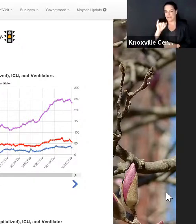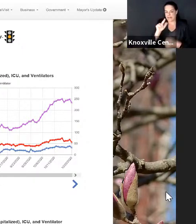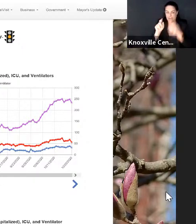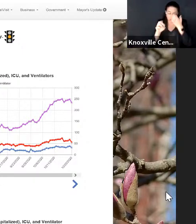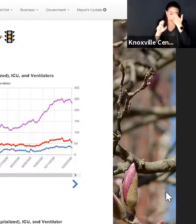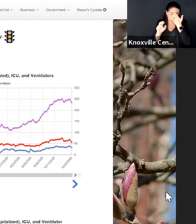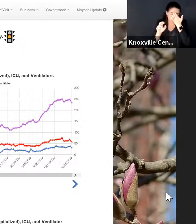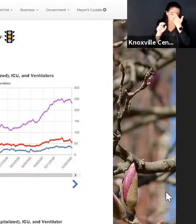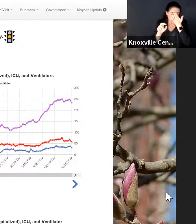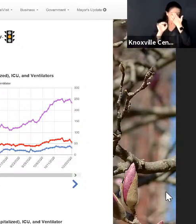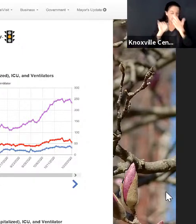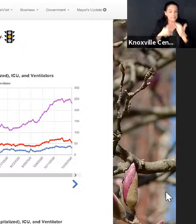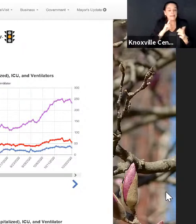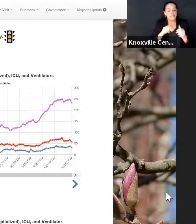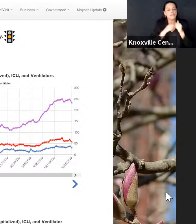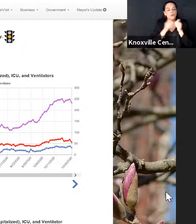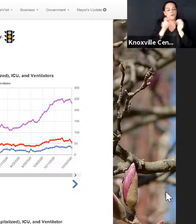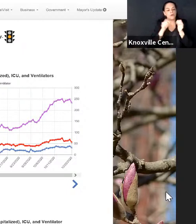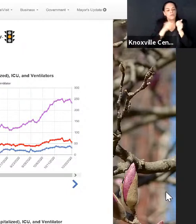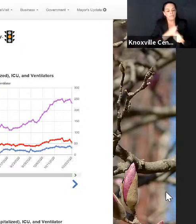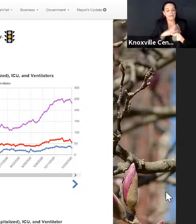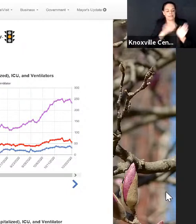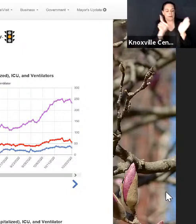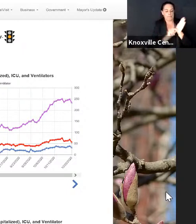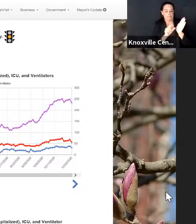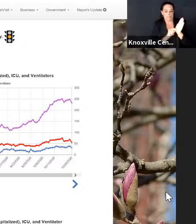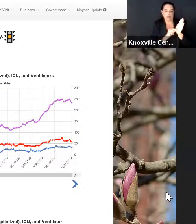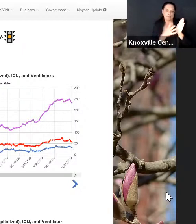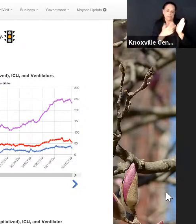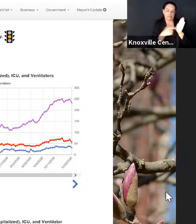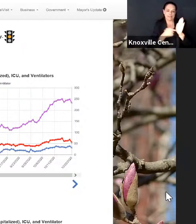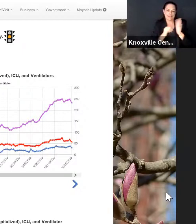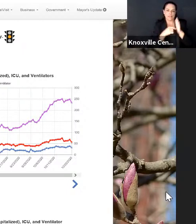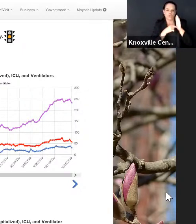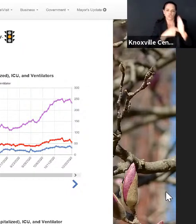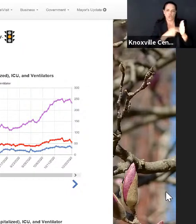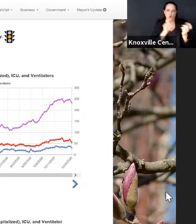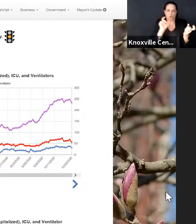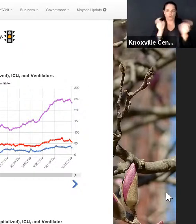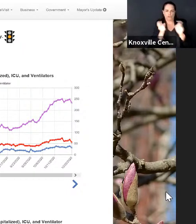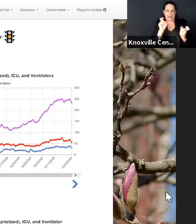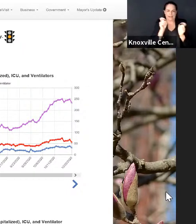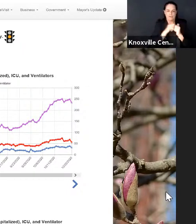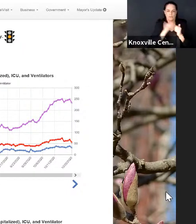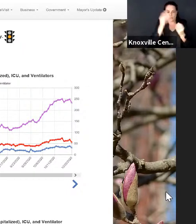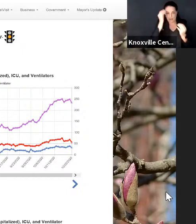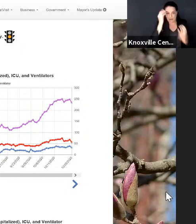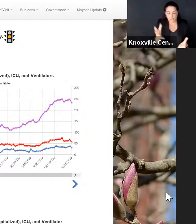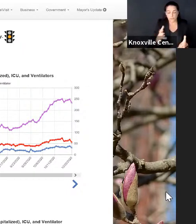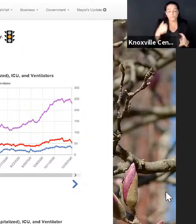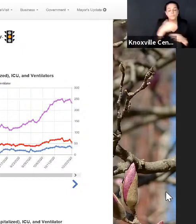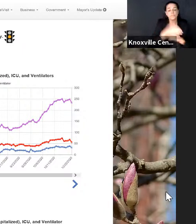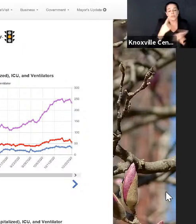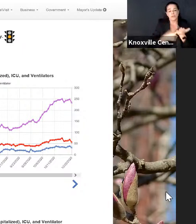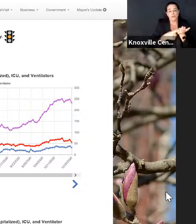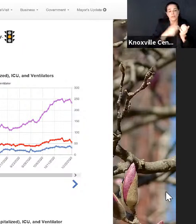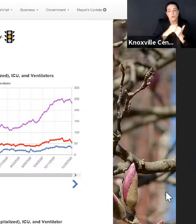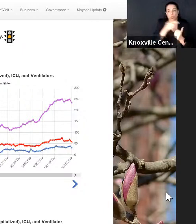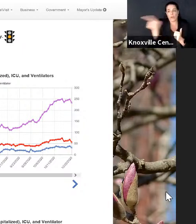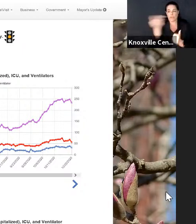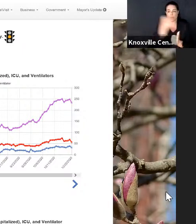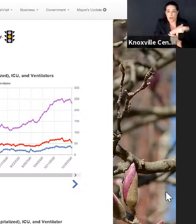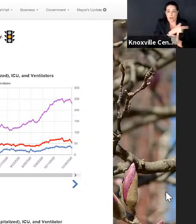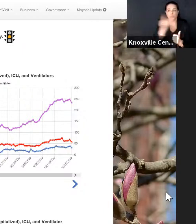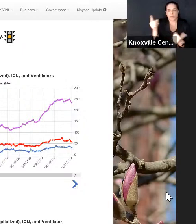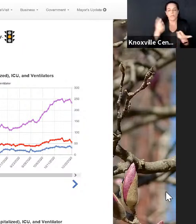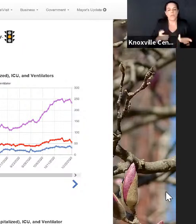on our published metrics that illustrate statistically significant shifts in the data. After speaking with our hospital partners, they have recommended